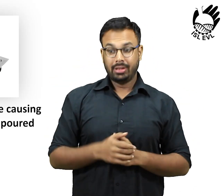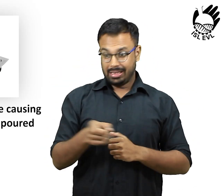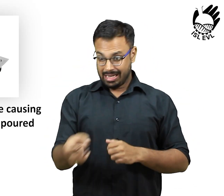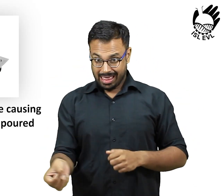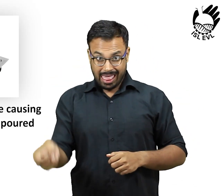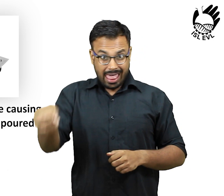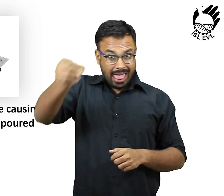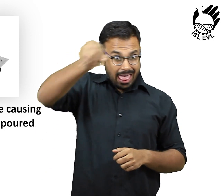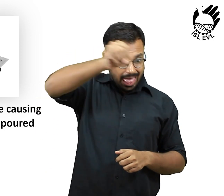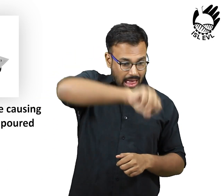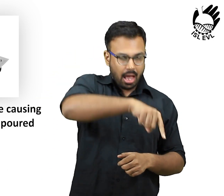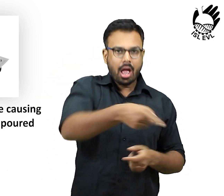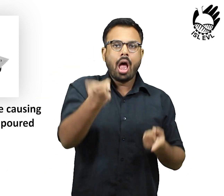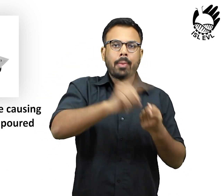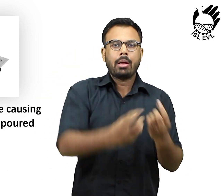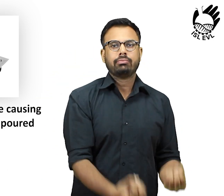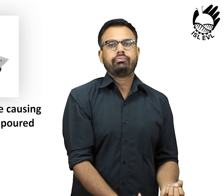Stop the clock, record the time.